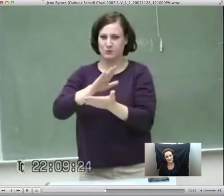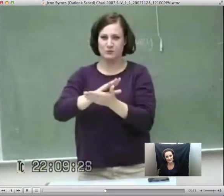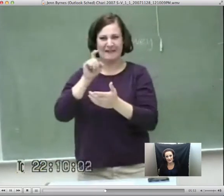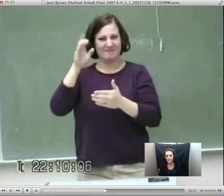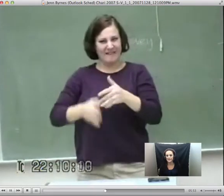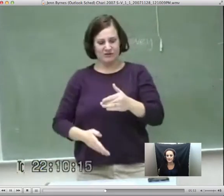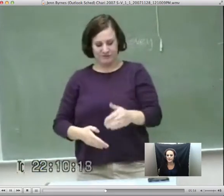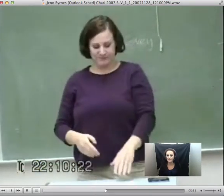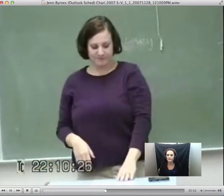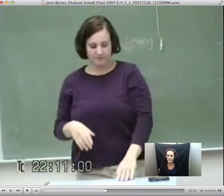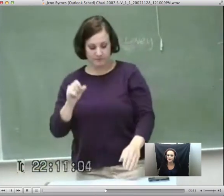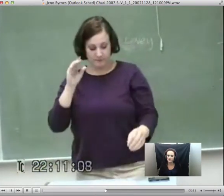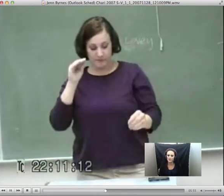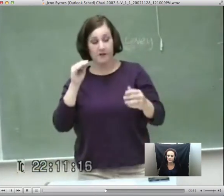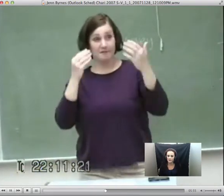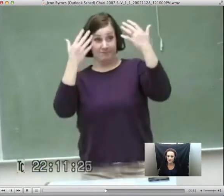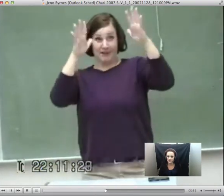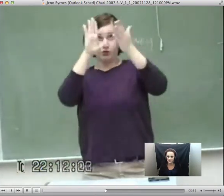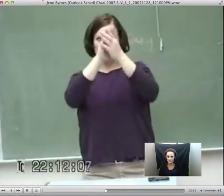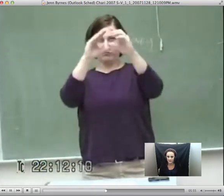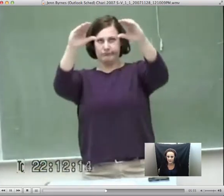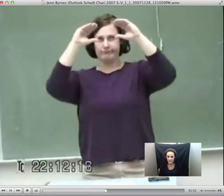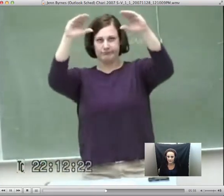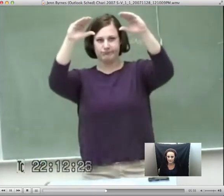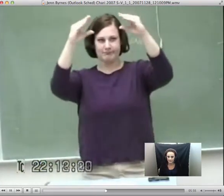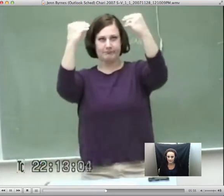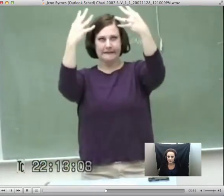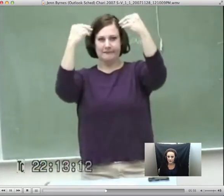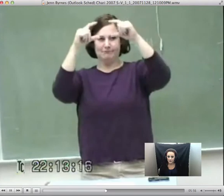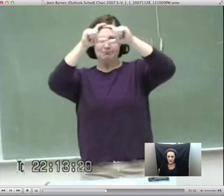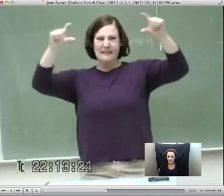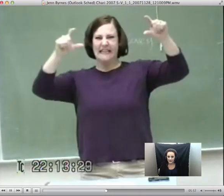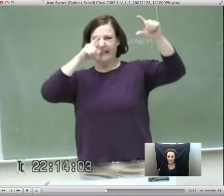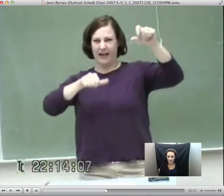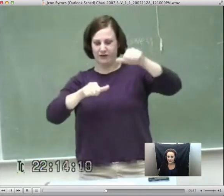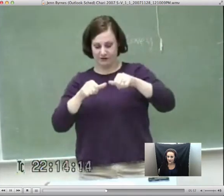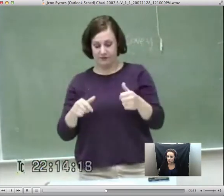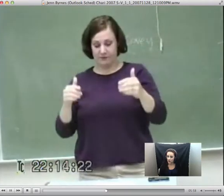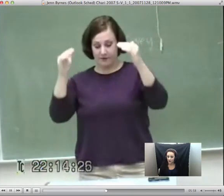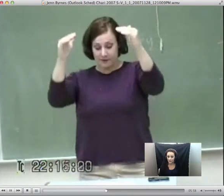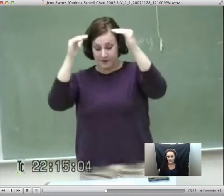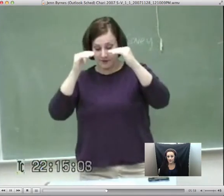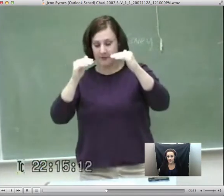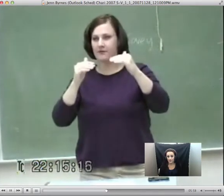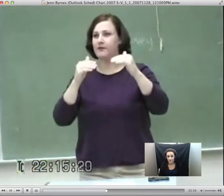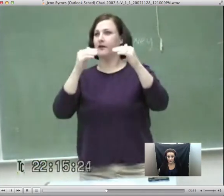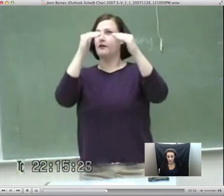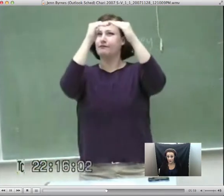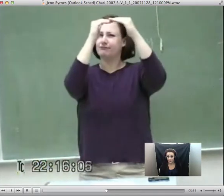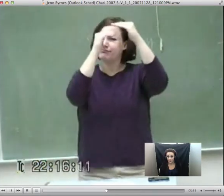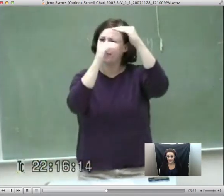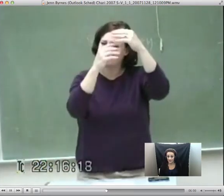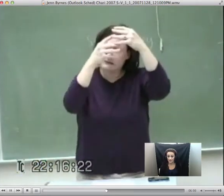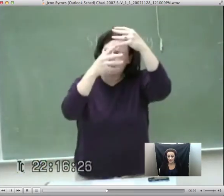than school, so it's time to focus on school and finish it. So that is on my top goal, is to finish